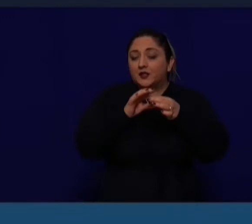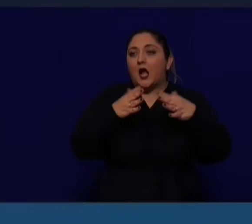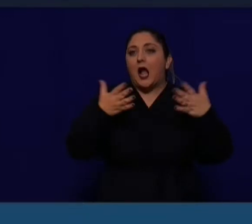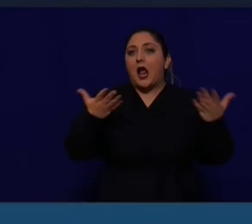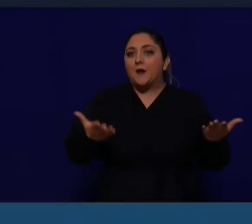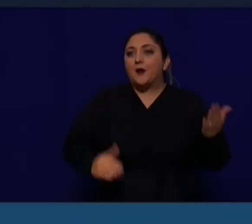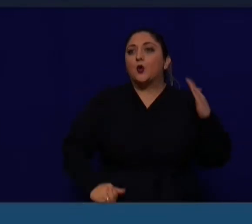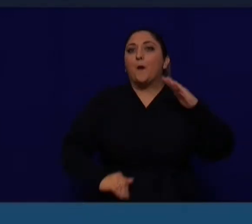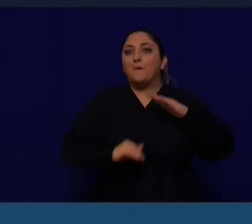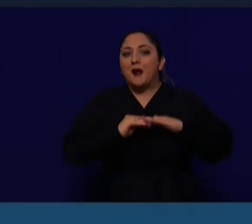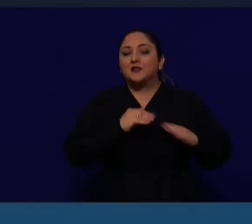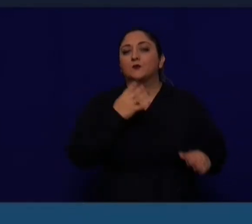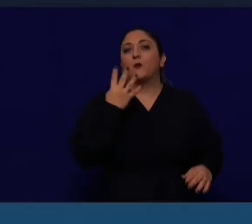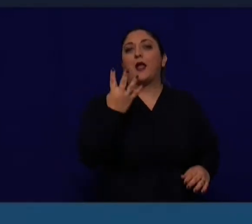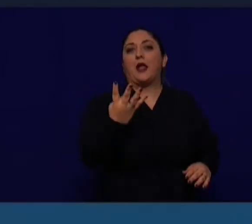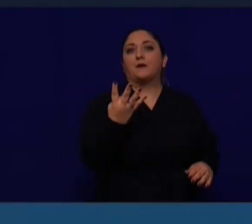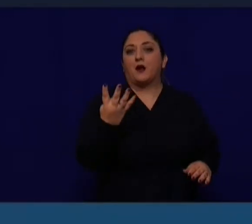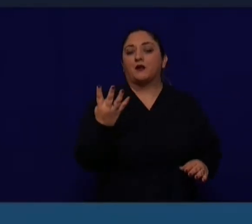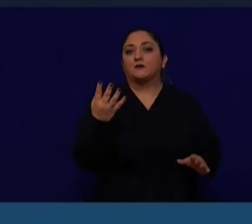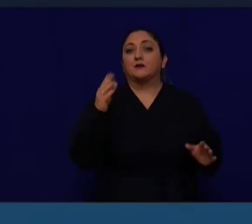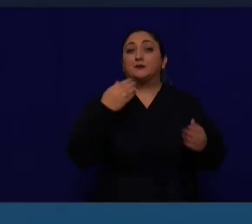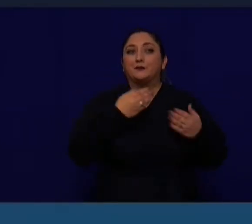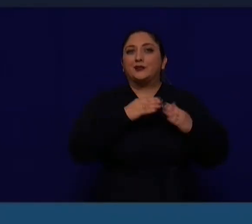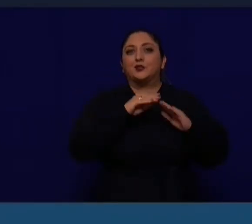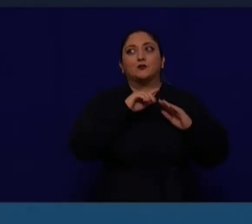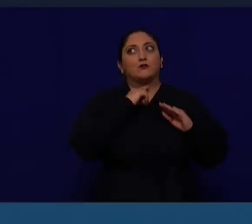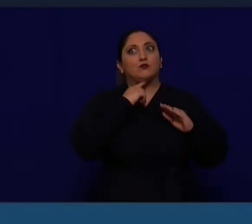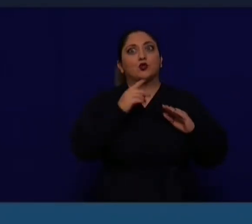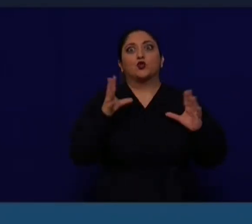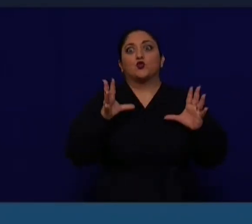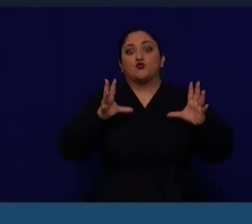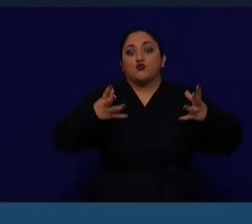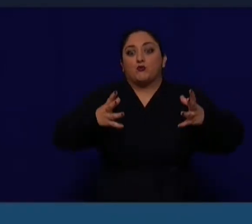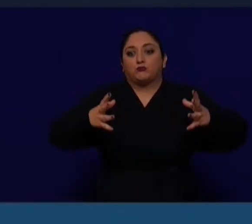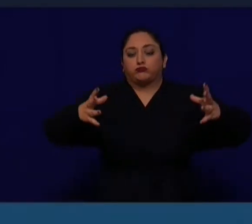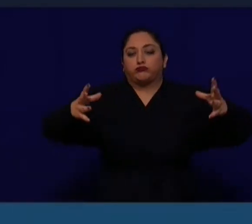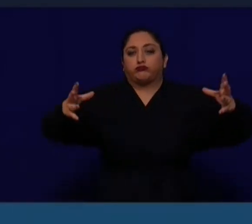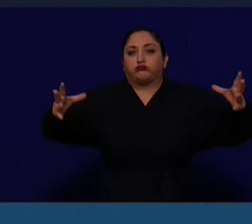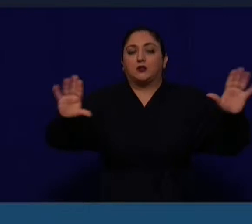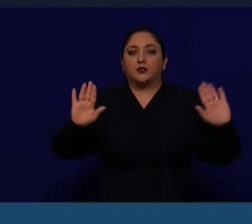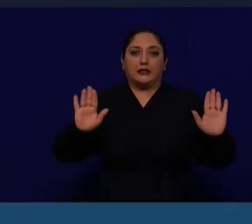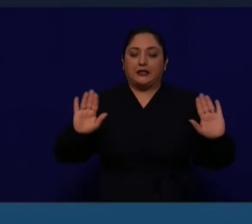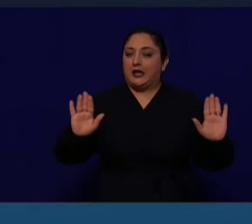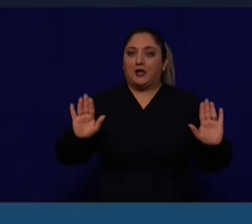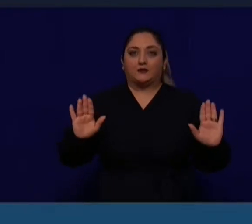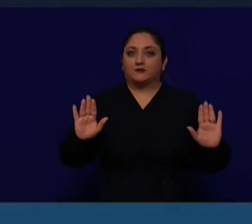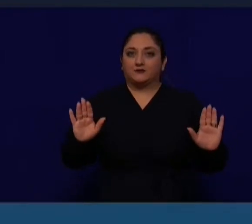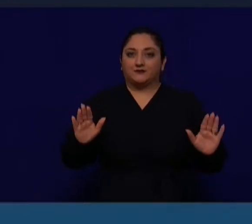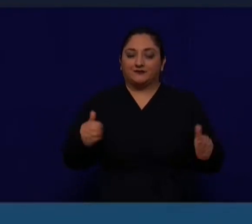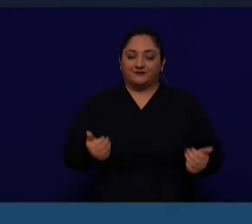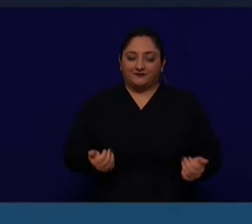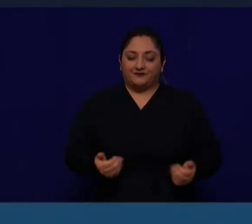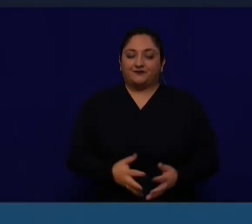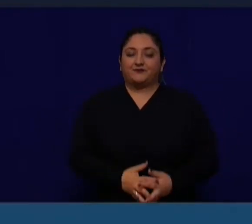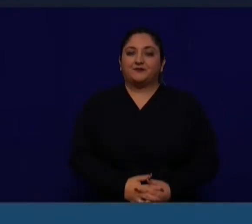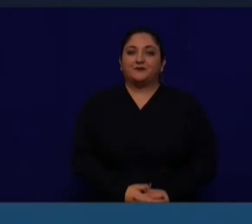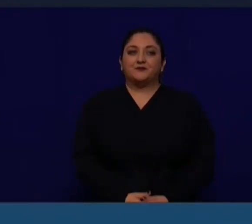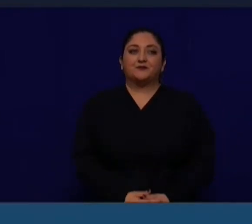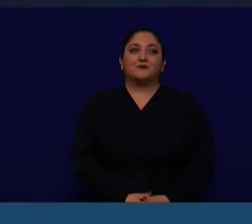dak il-limitu biex nevitaw li jkun hemm dawk il-parties li jistgħu isiru fid-djar ukoll.